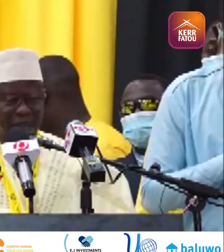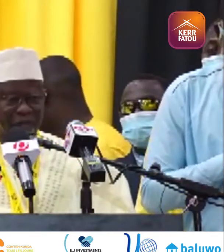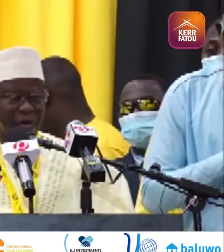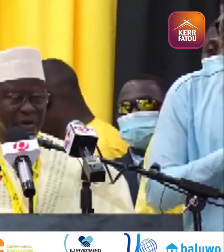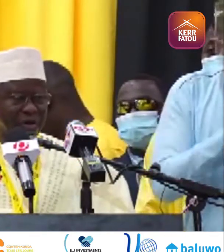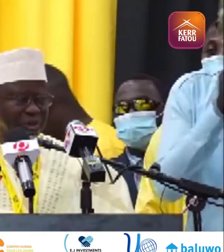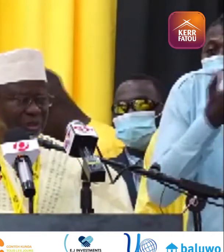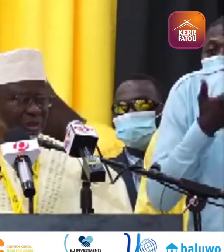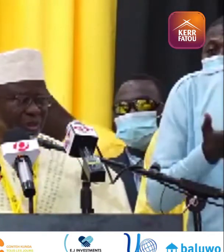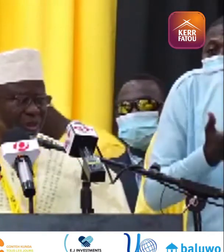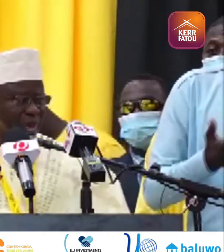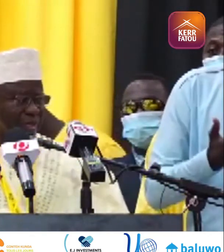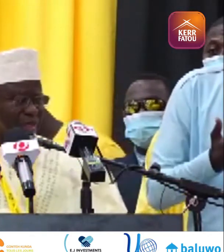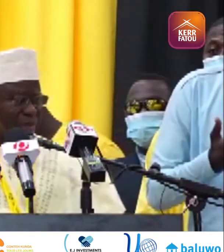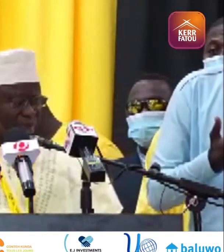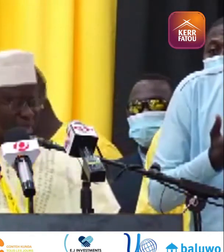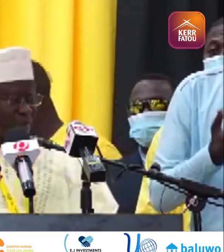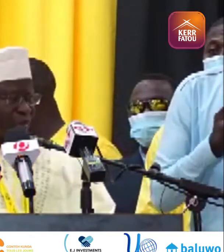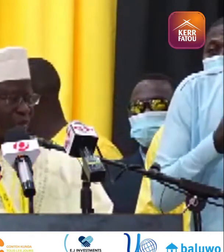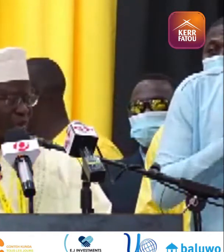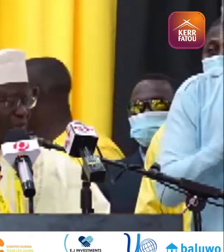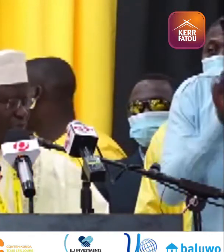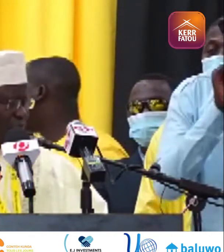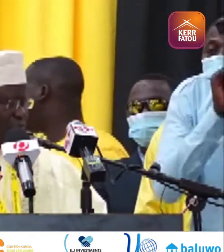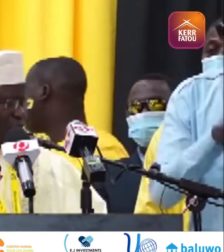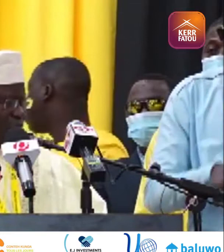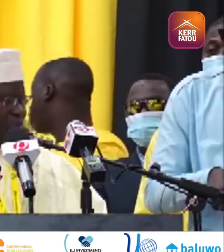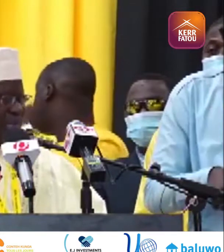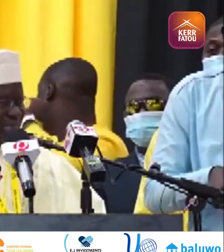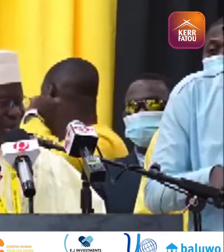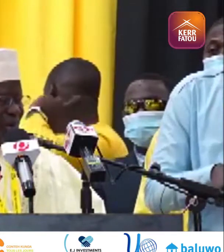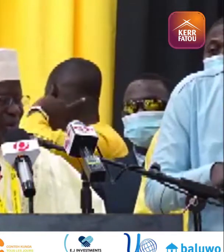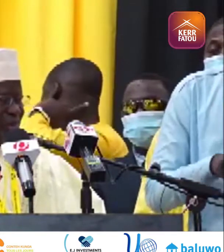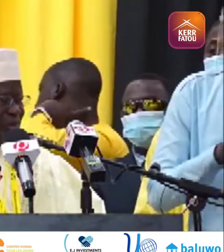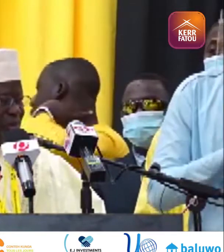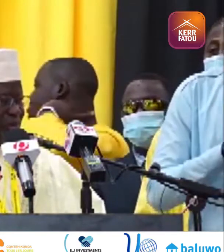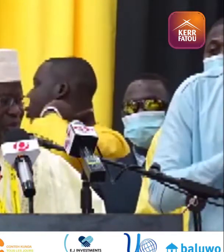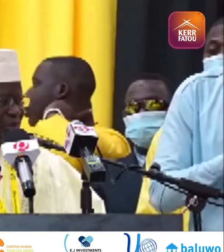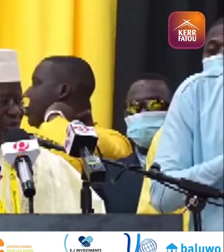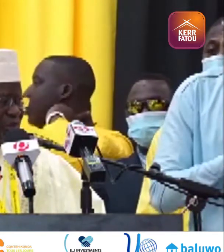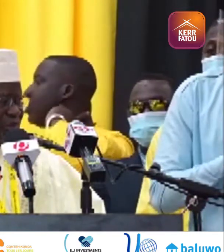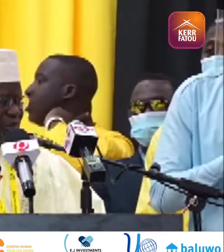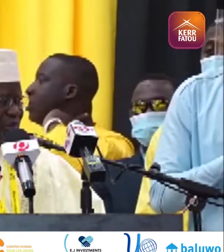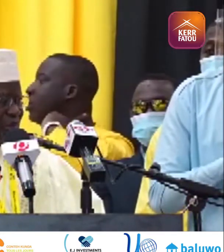and therefore it is not possible to